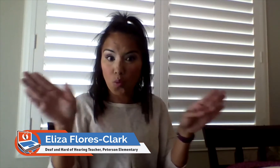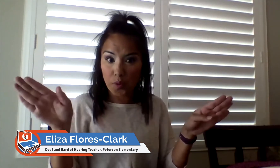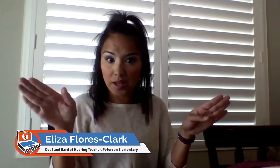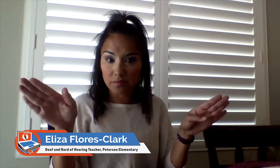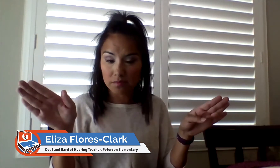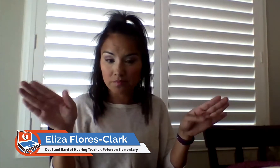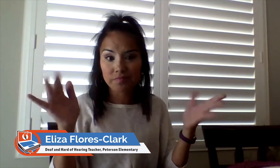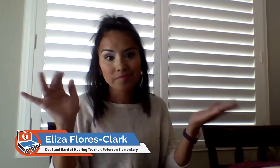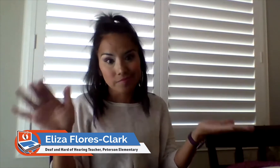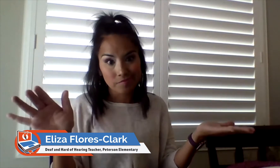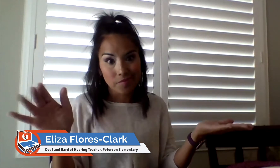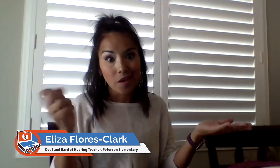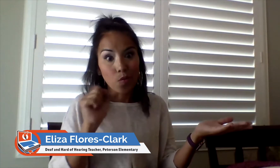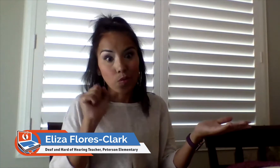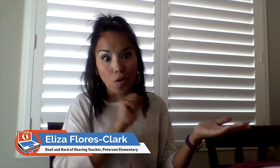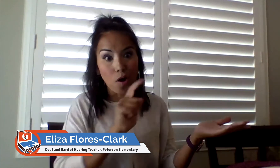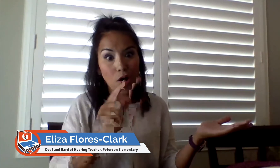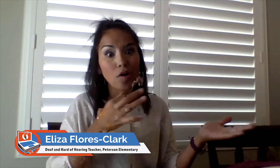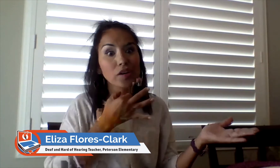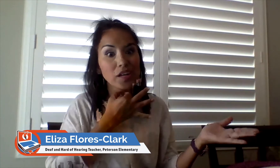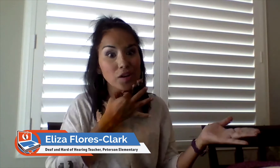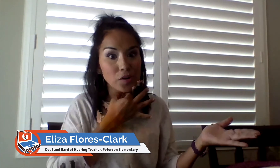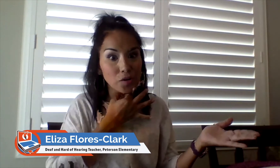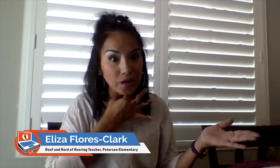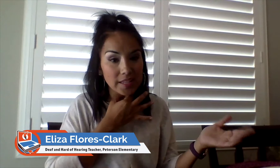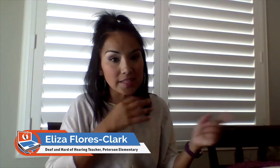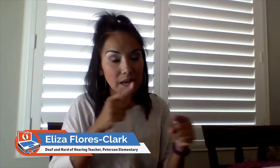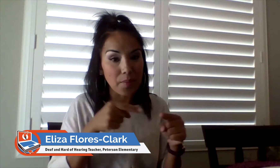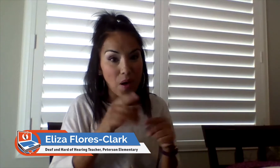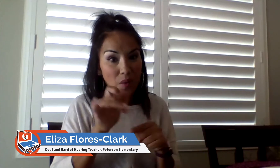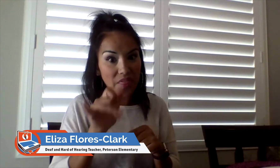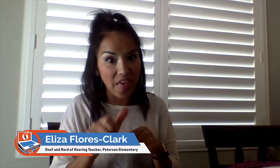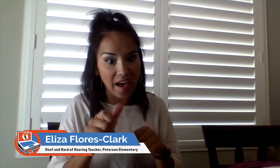open? We're all curious about that.